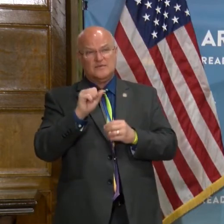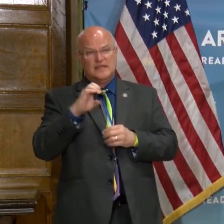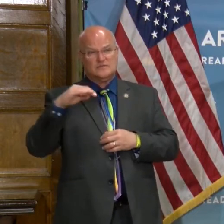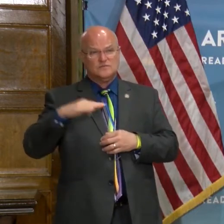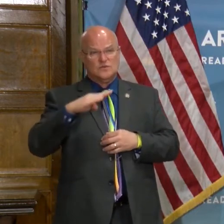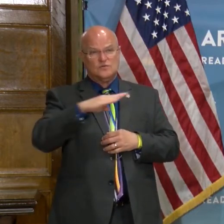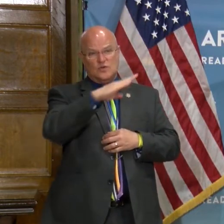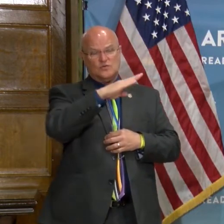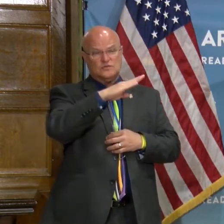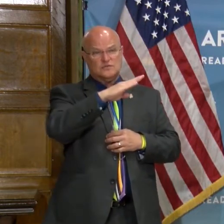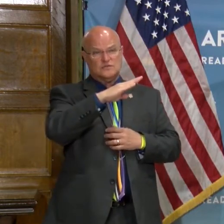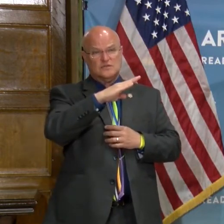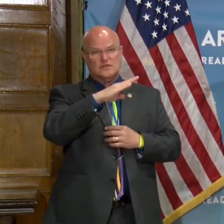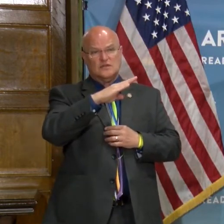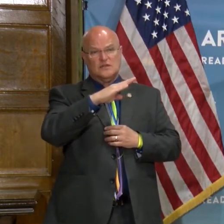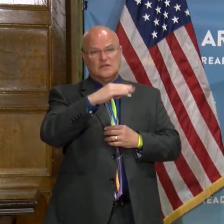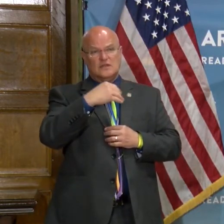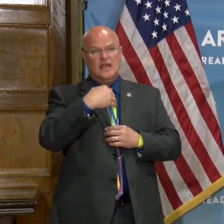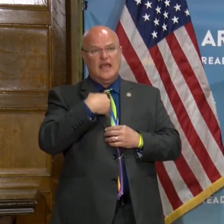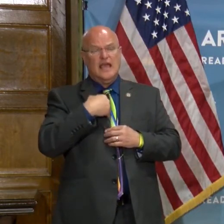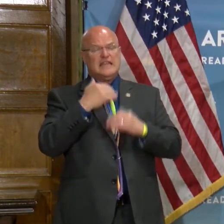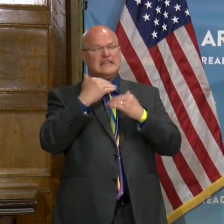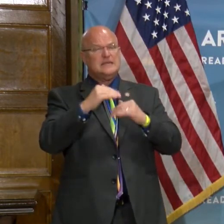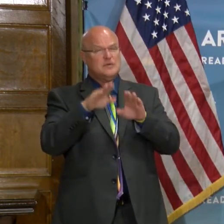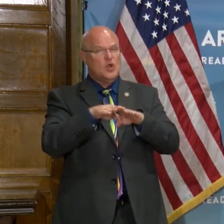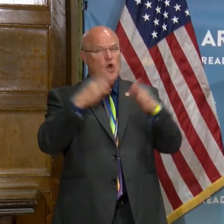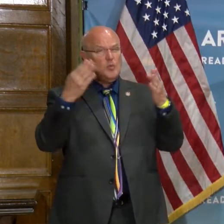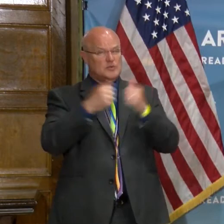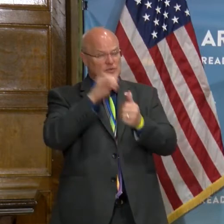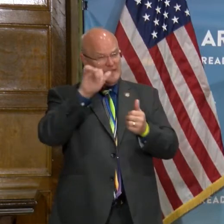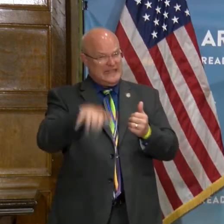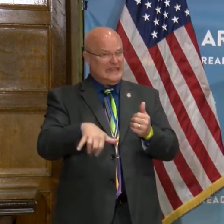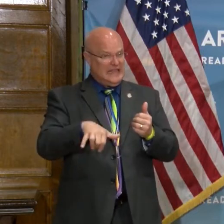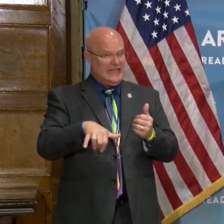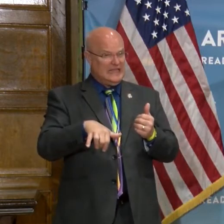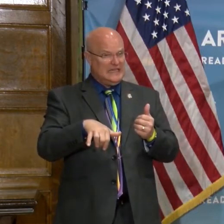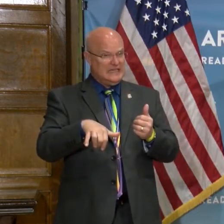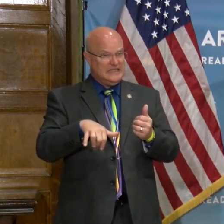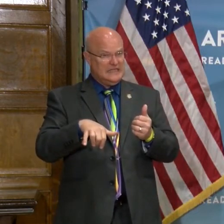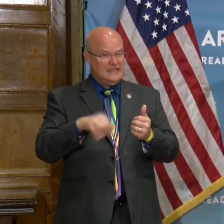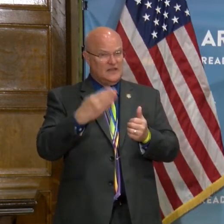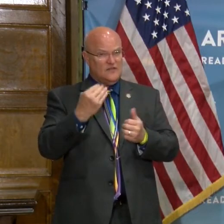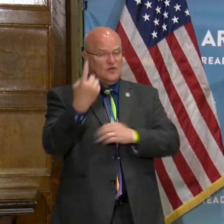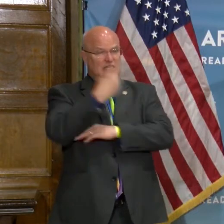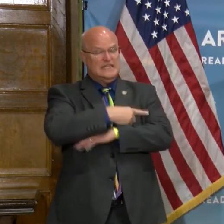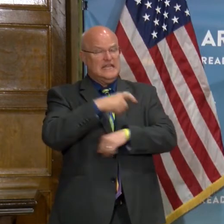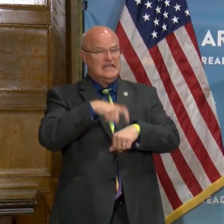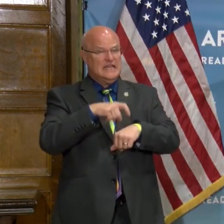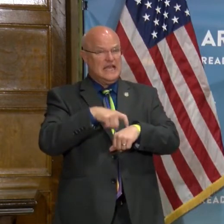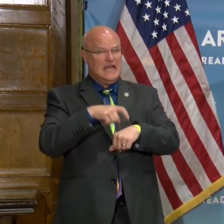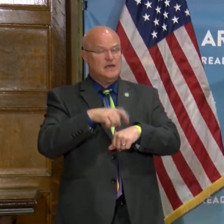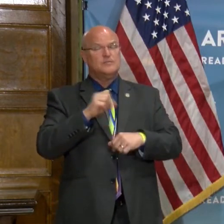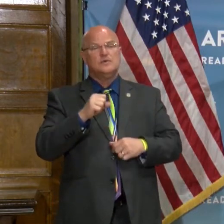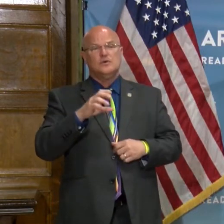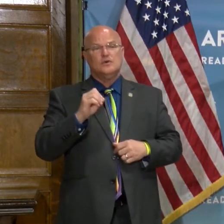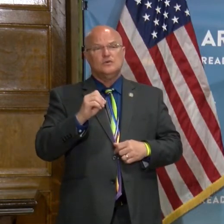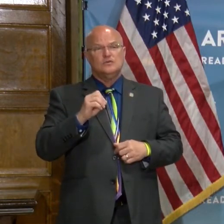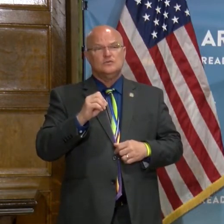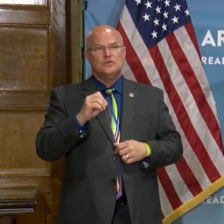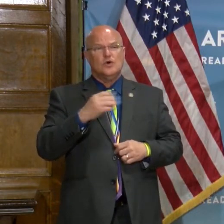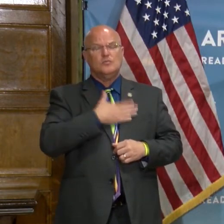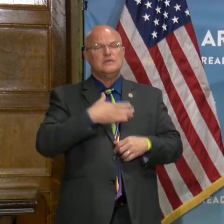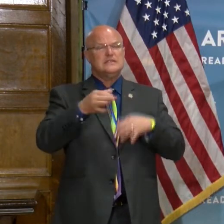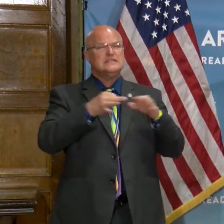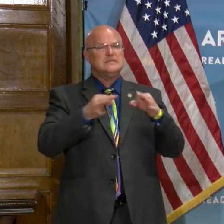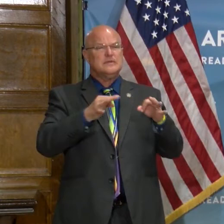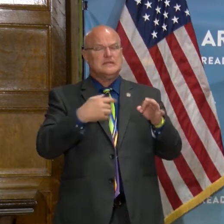rose. And yet we've had limited openings within that 14-day period. So please explain